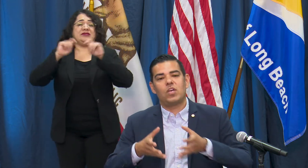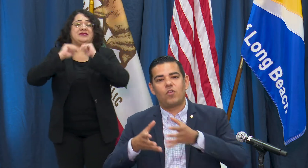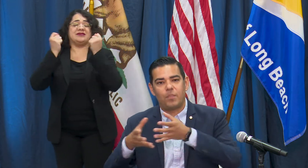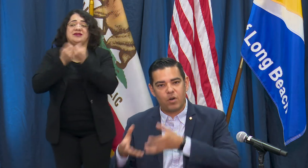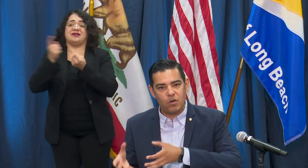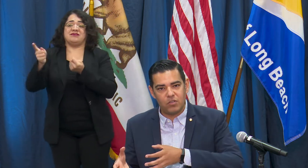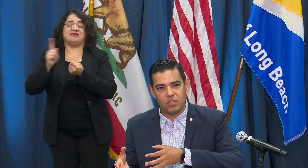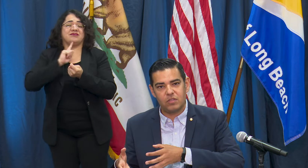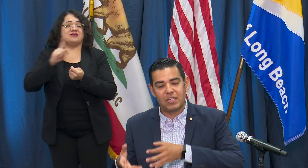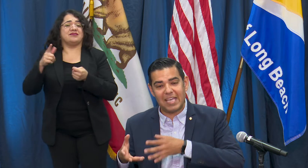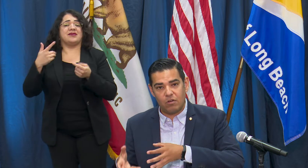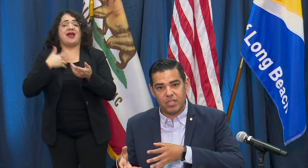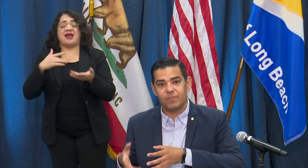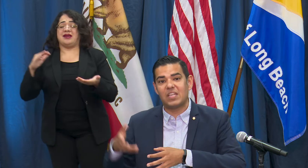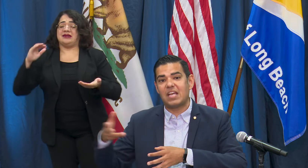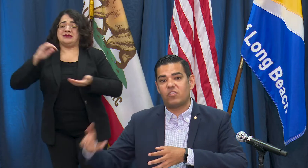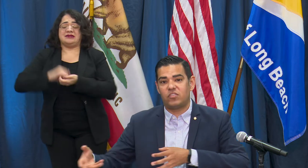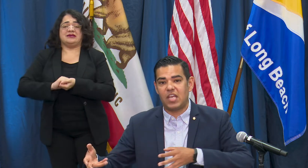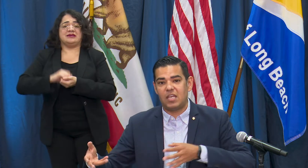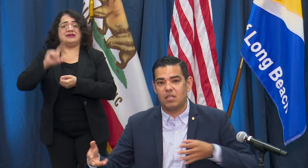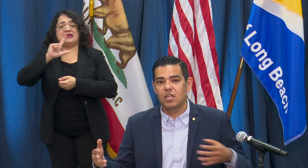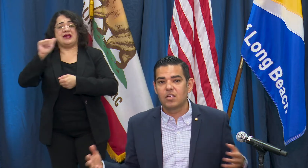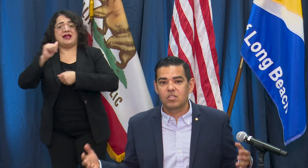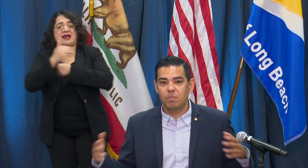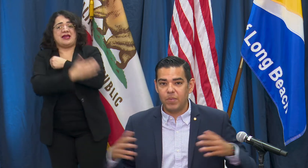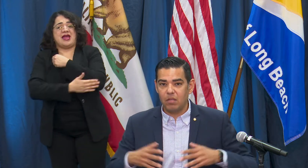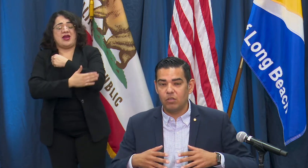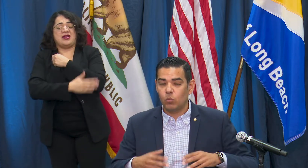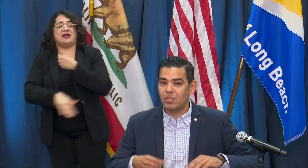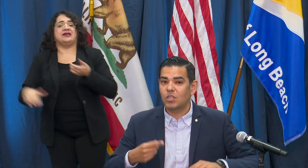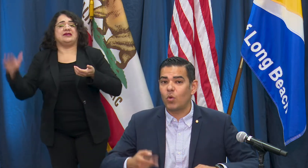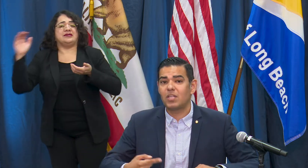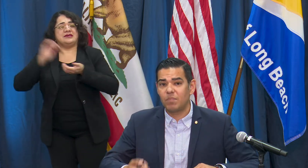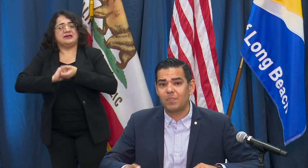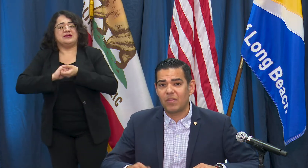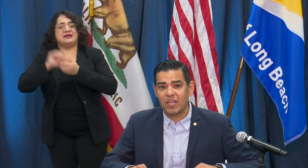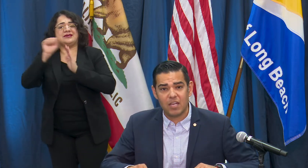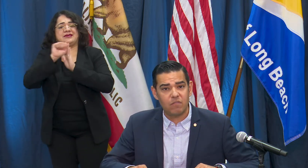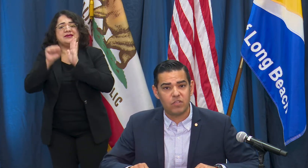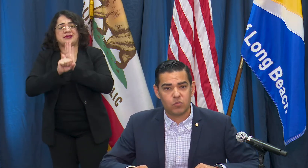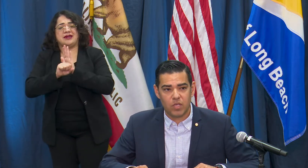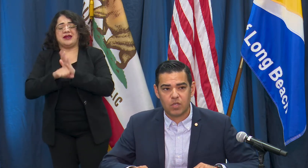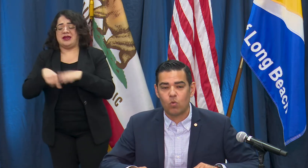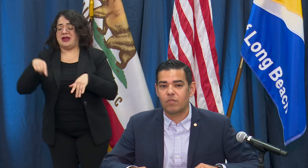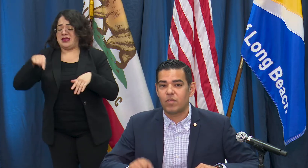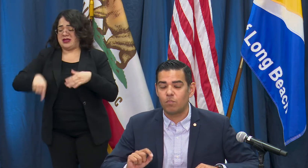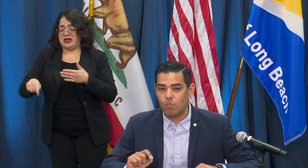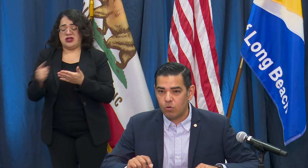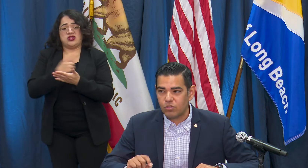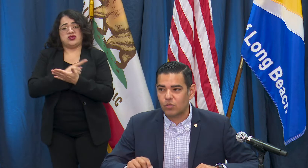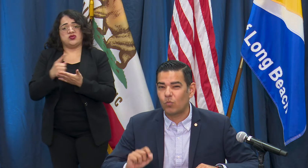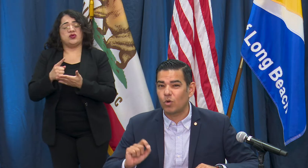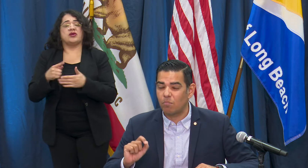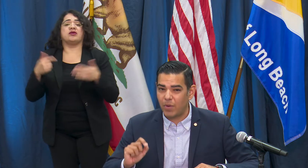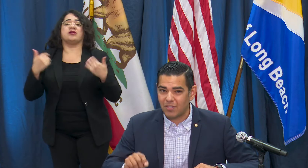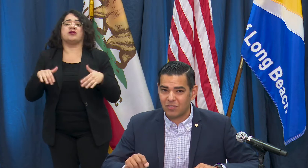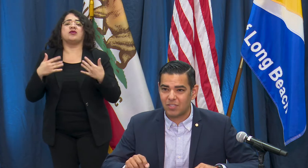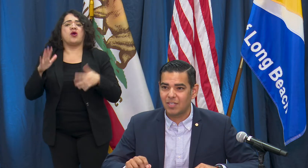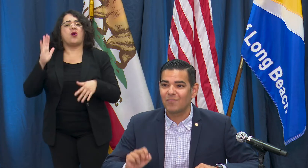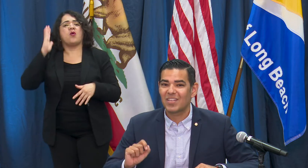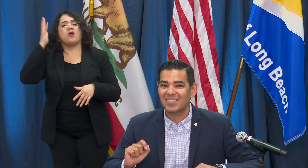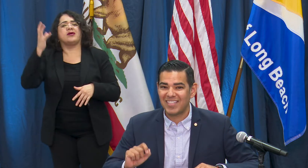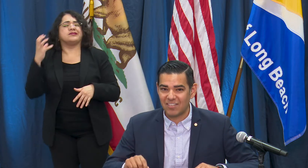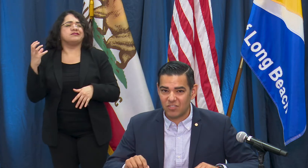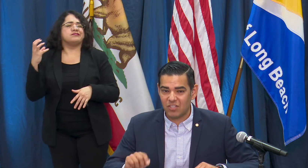that with our partners in the county and now the state to build what is going to be, by the end of this week, one of the most